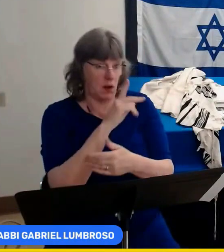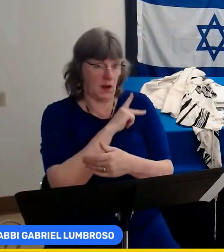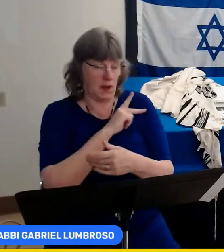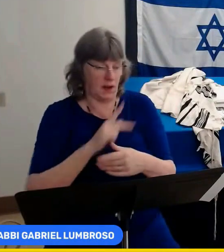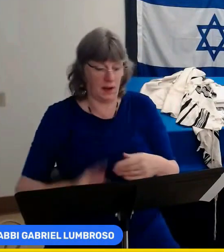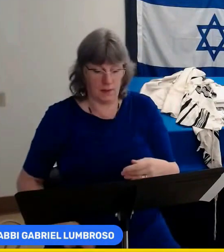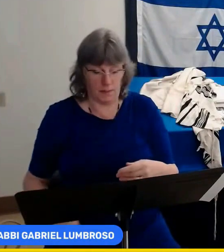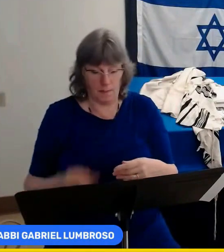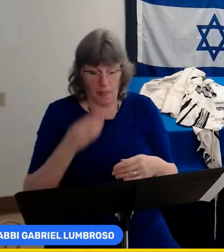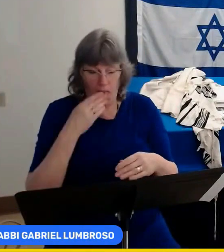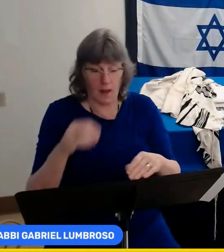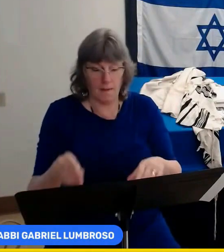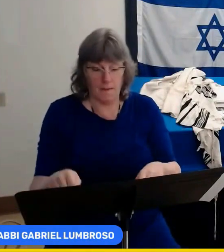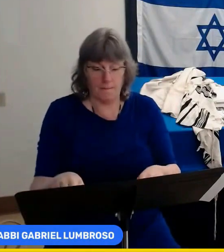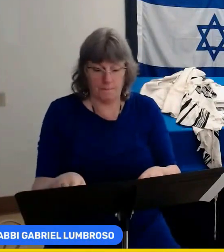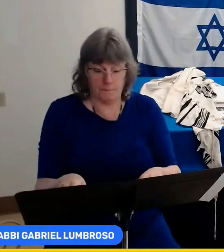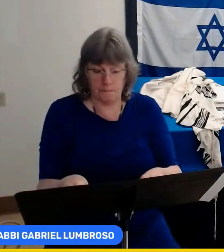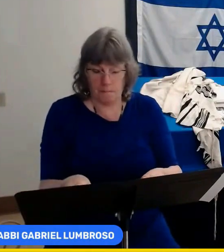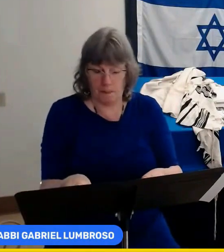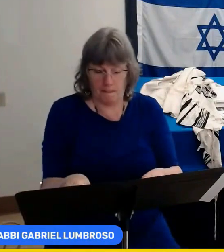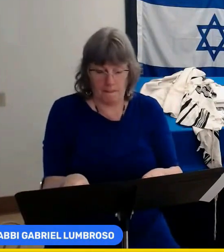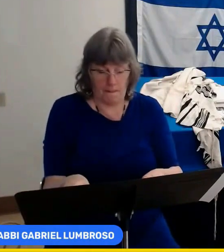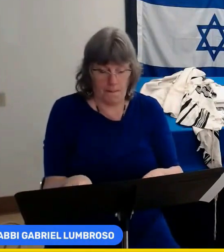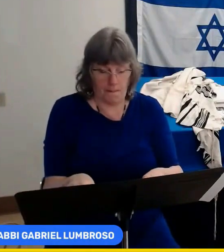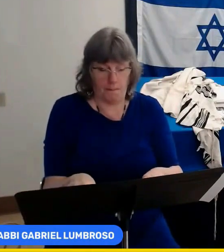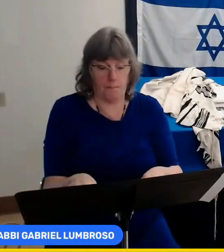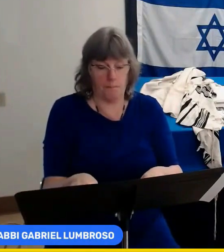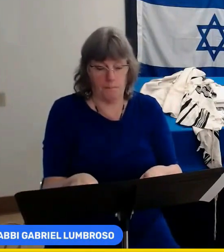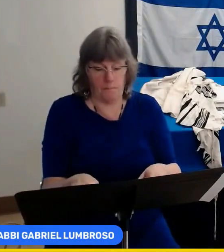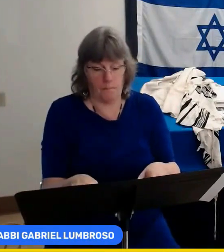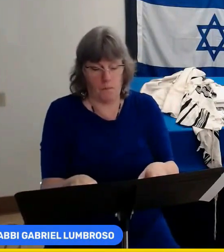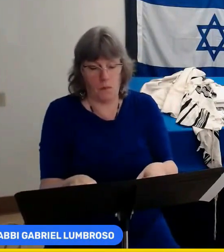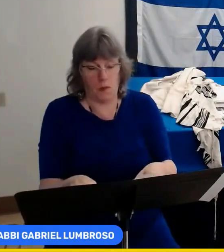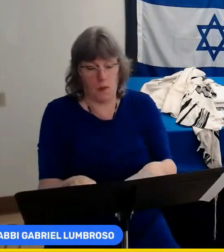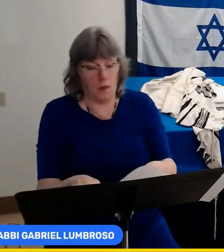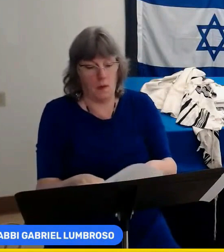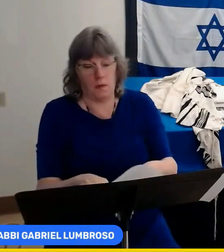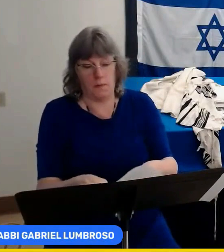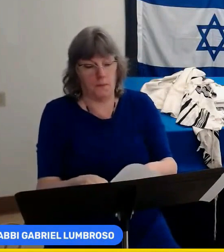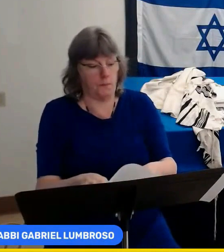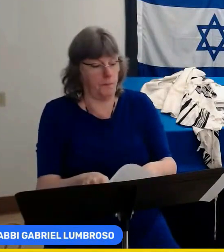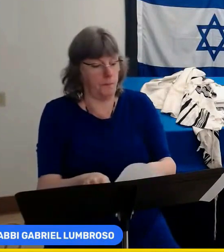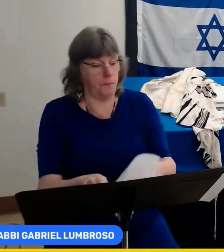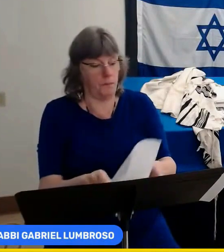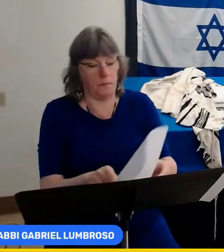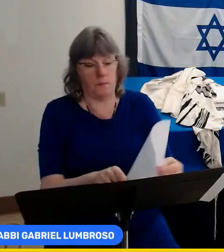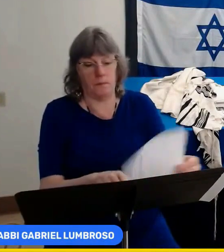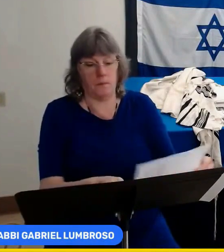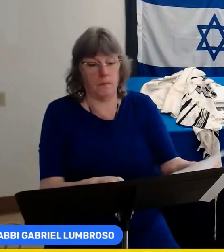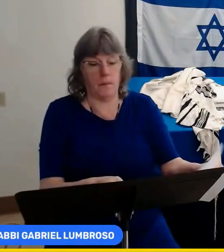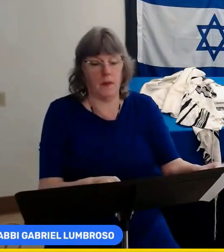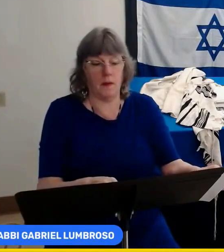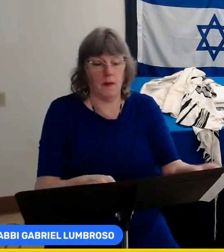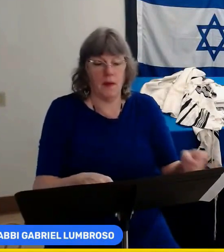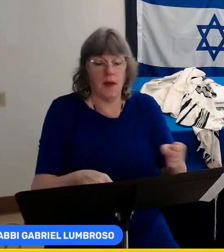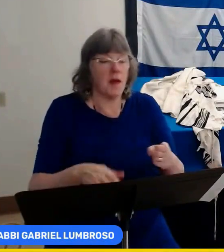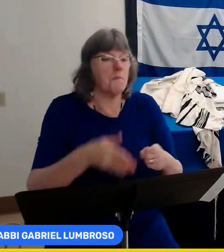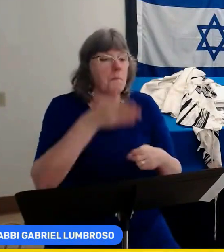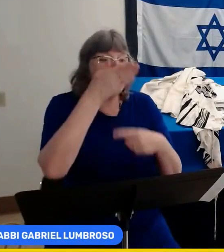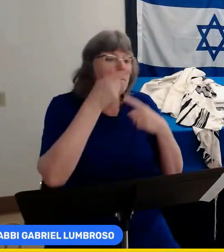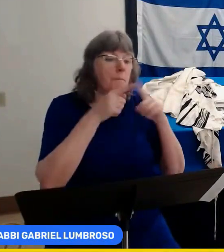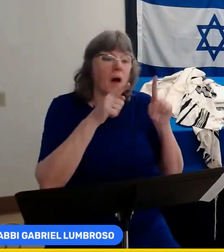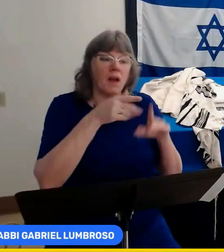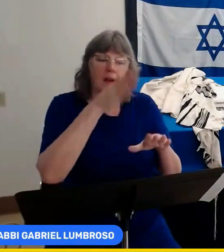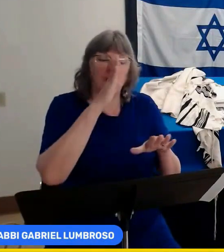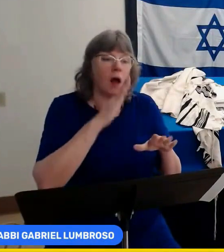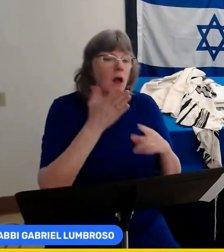child. But they were able to continue the line. Because, why? Because I show favor to whomever I will, I